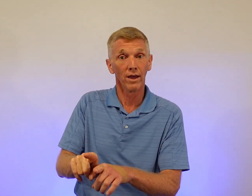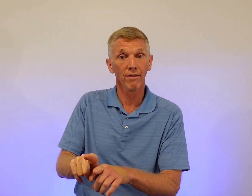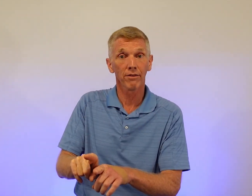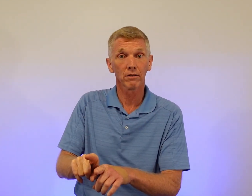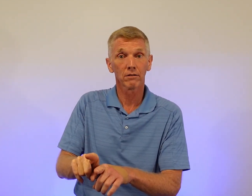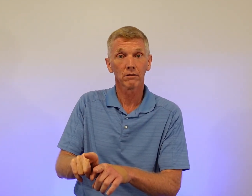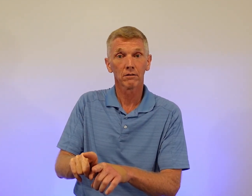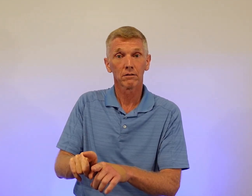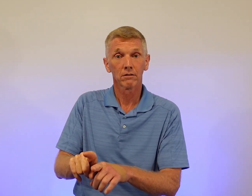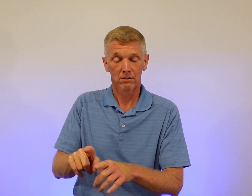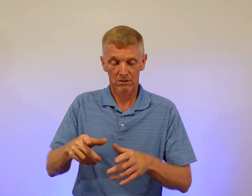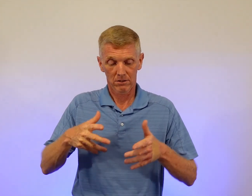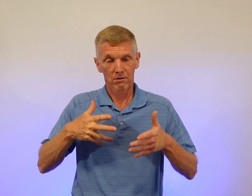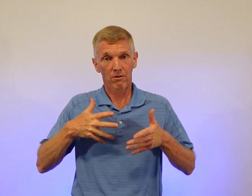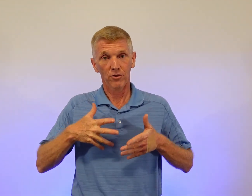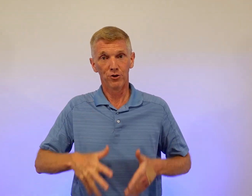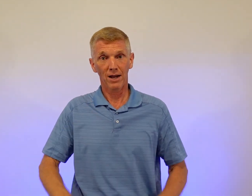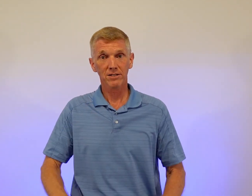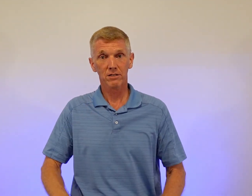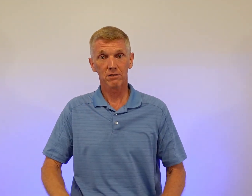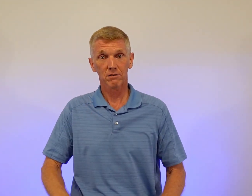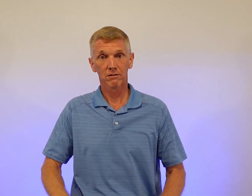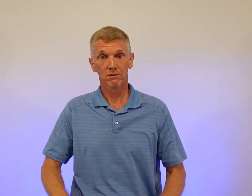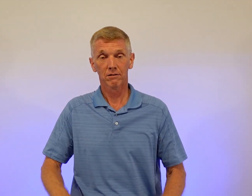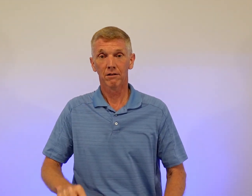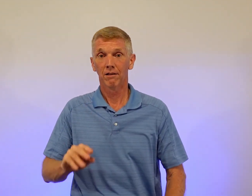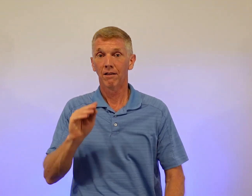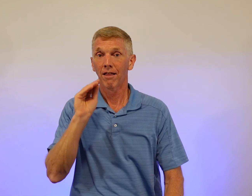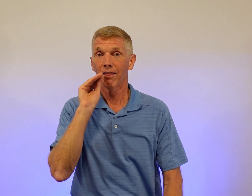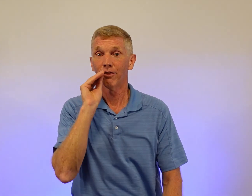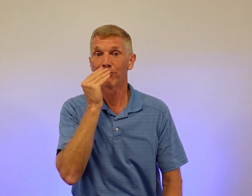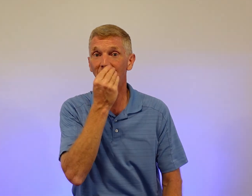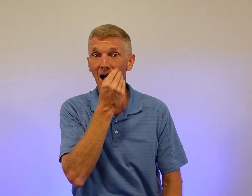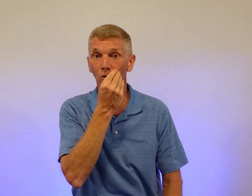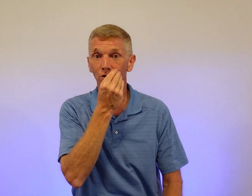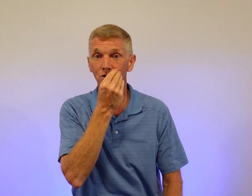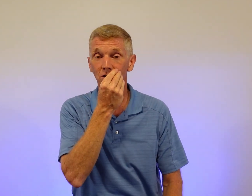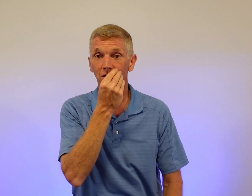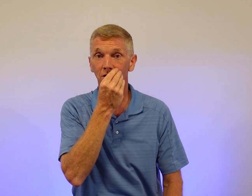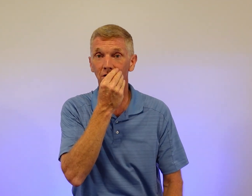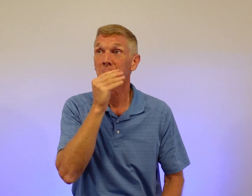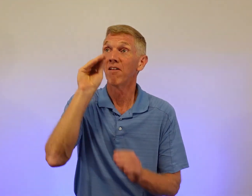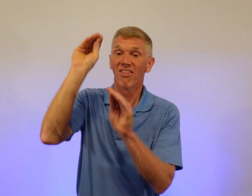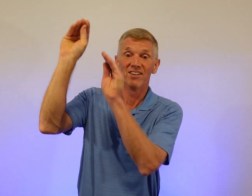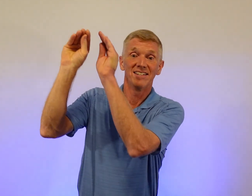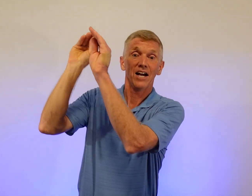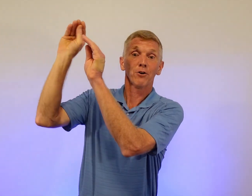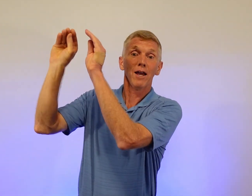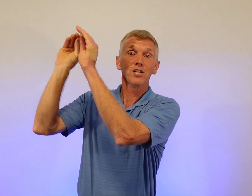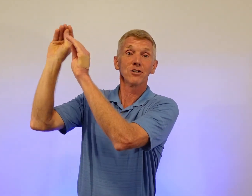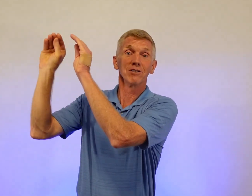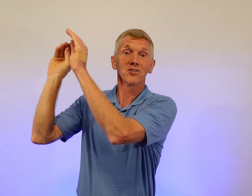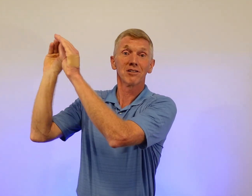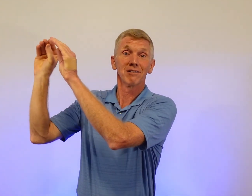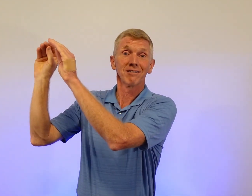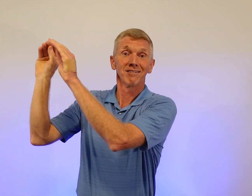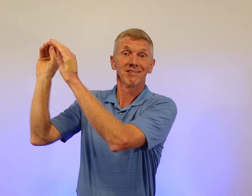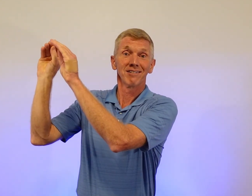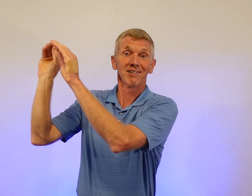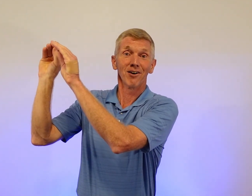with the dress, the flowers, the decorations, right?